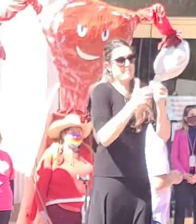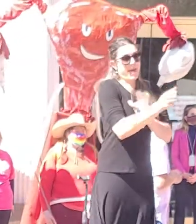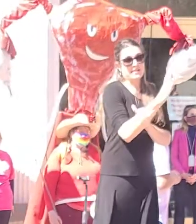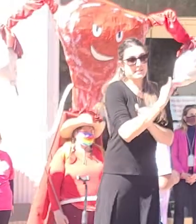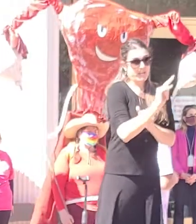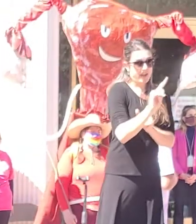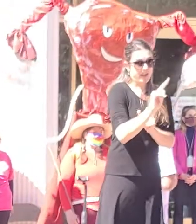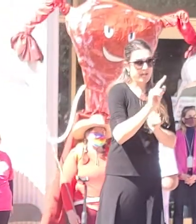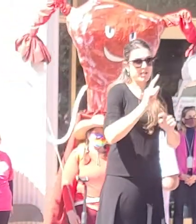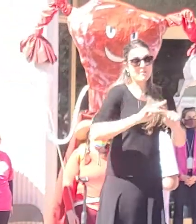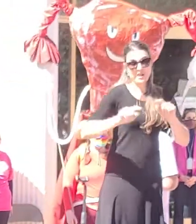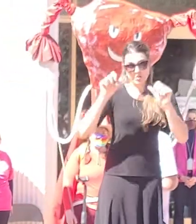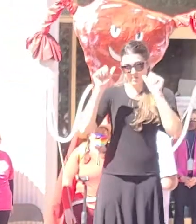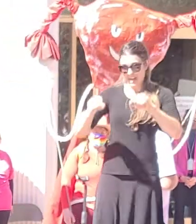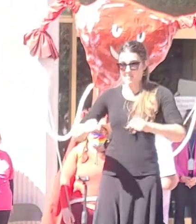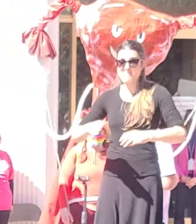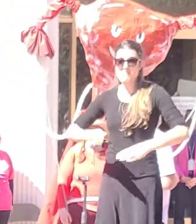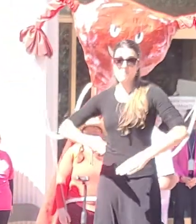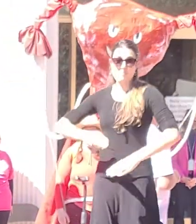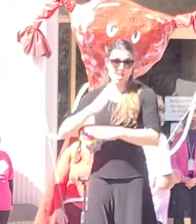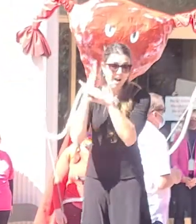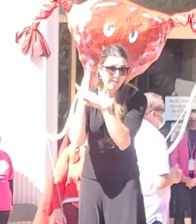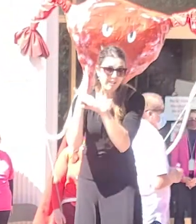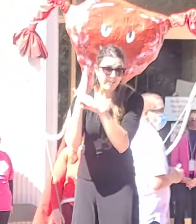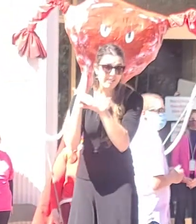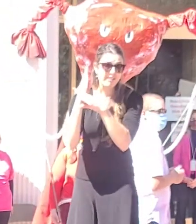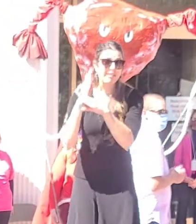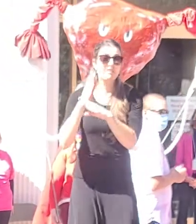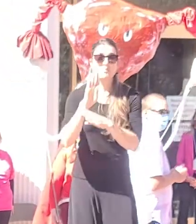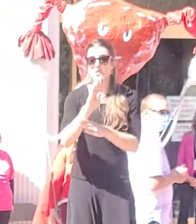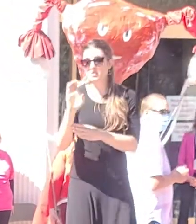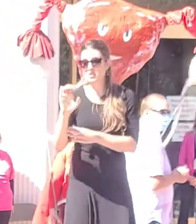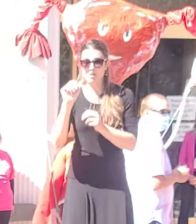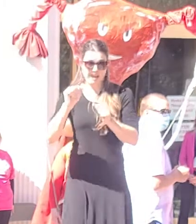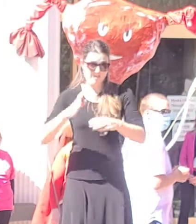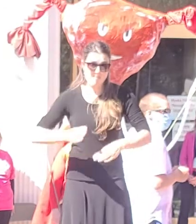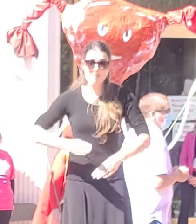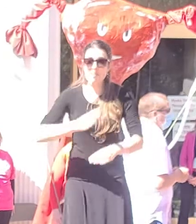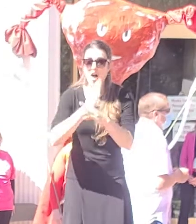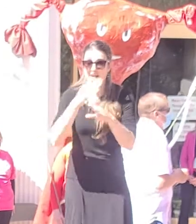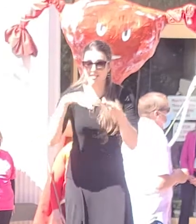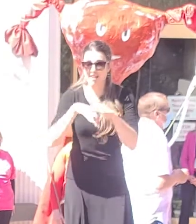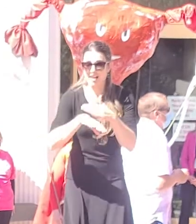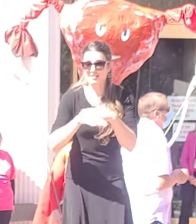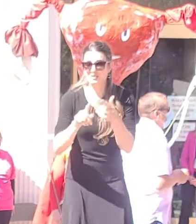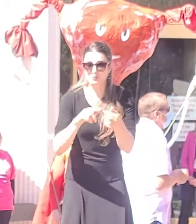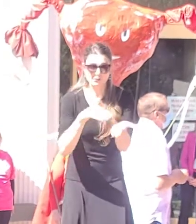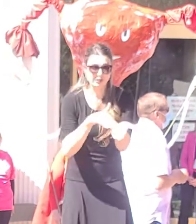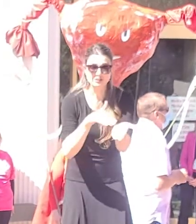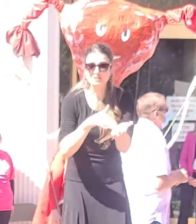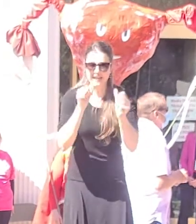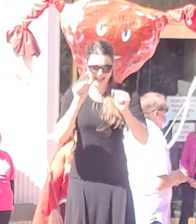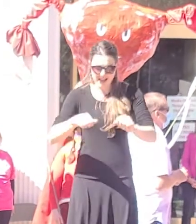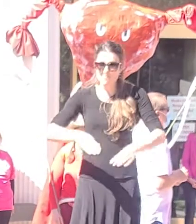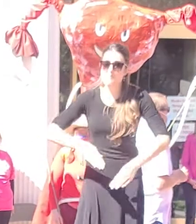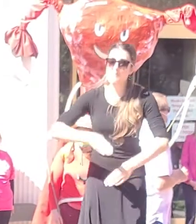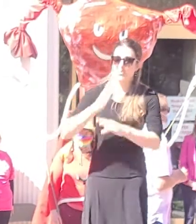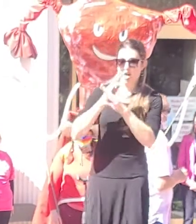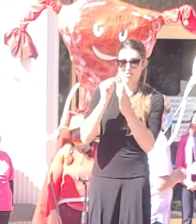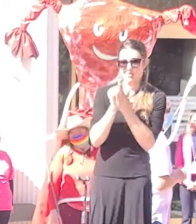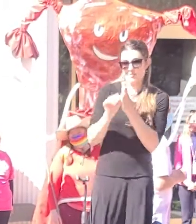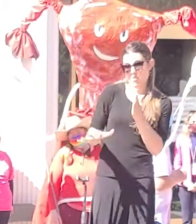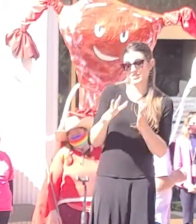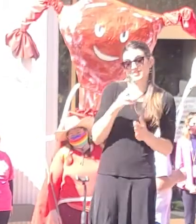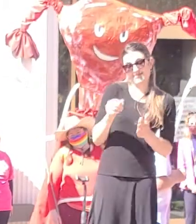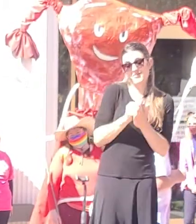stop contraceptive access, access to providers, you can stop all abortion and abortion care. So I want to be